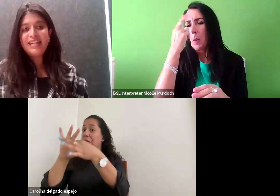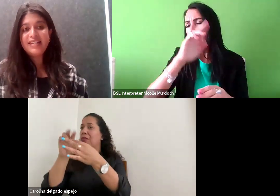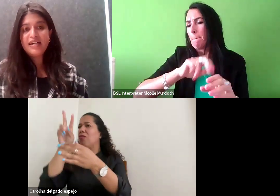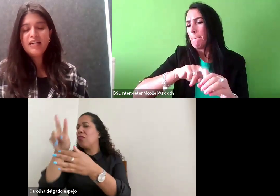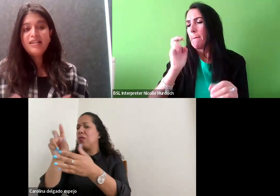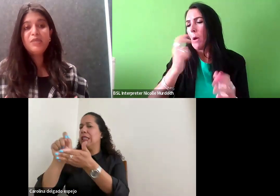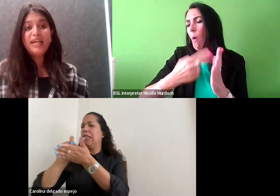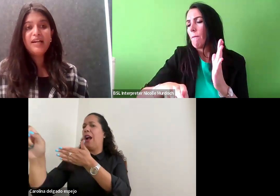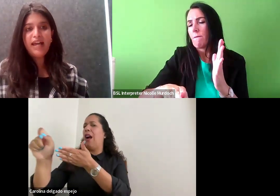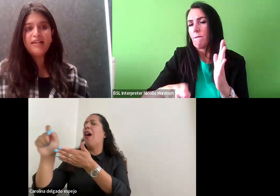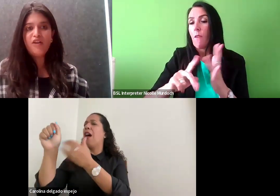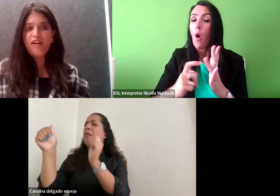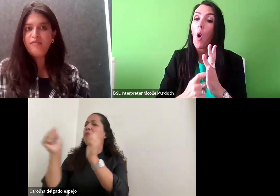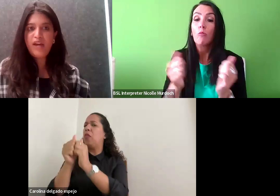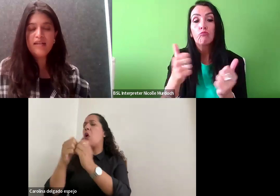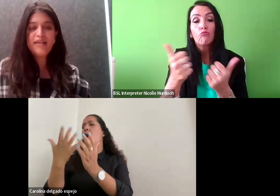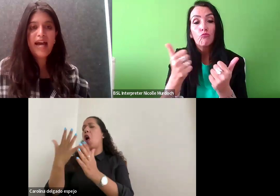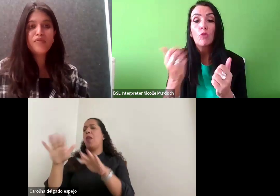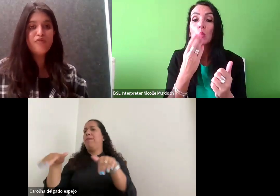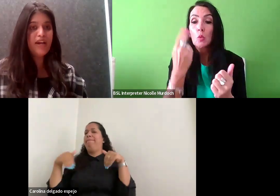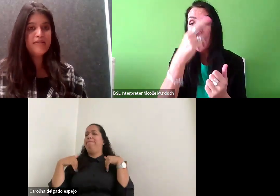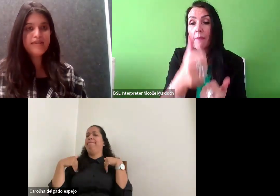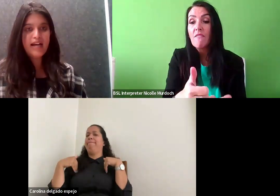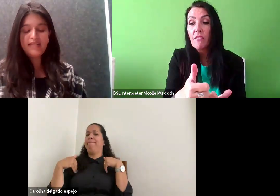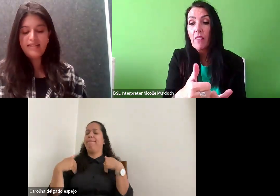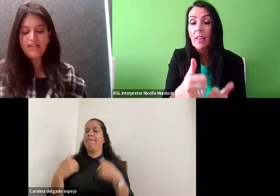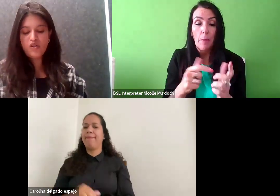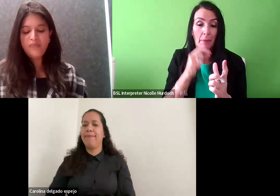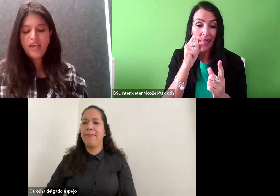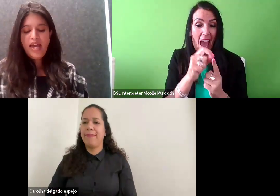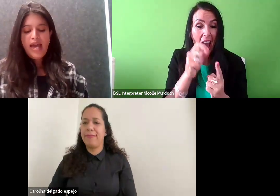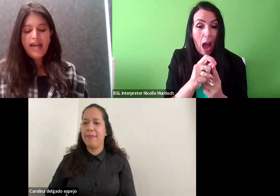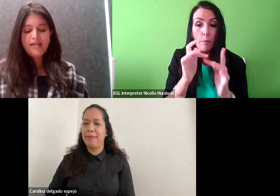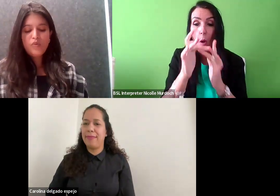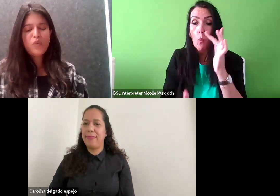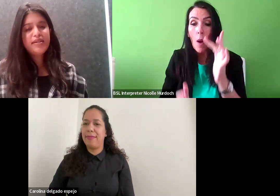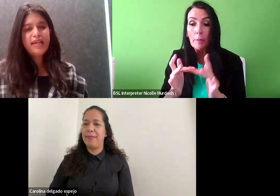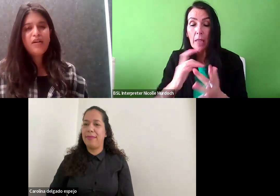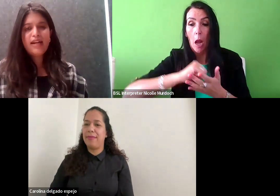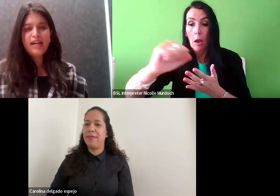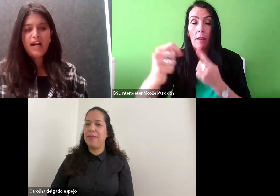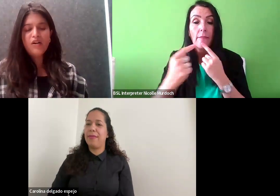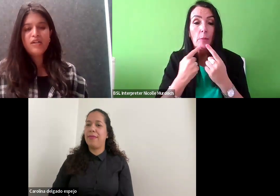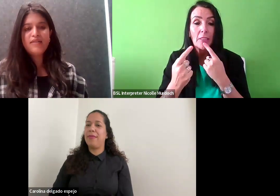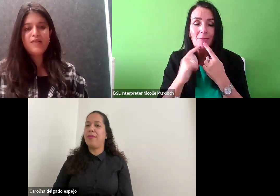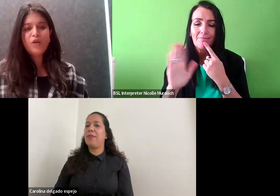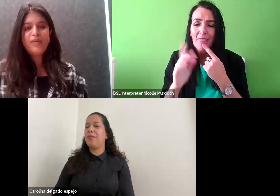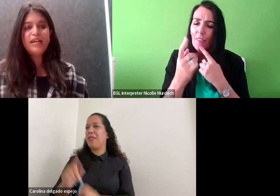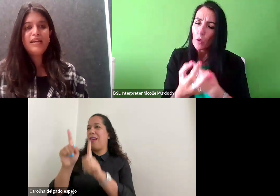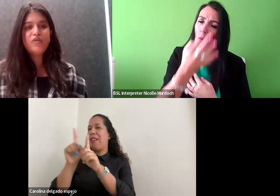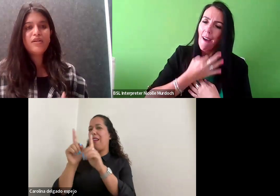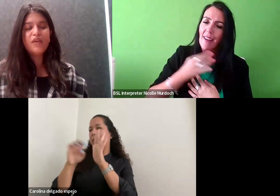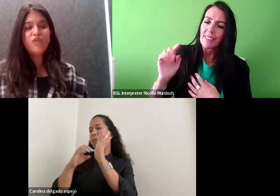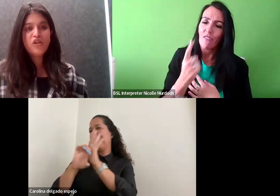their data that's being collected on various apps or various sites, etc. And what we're seeing right now is that so